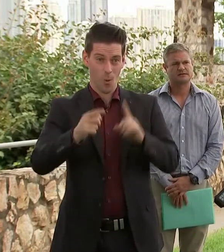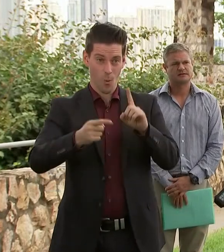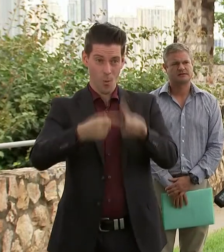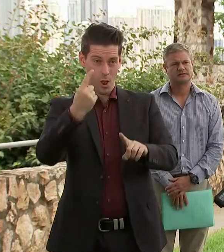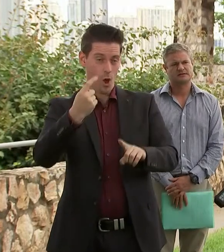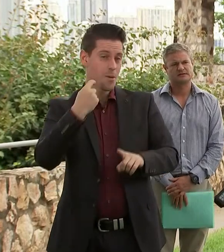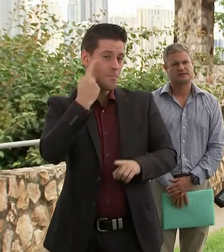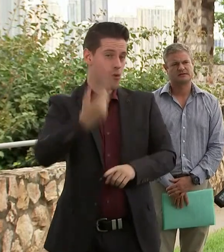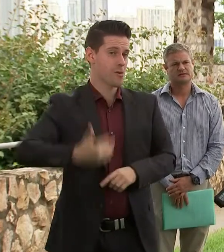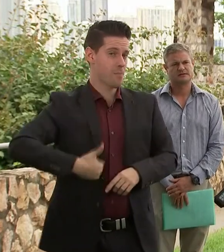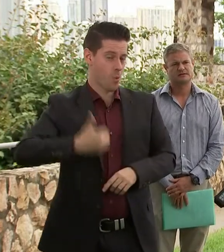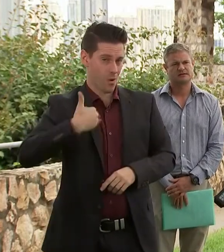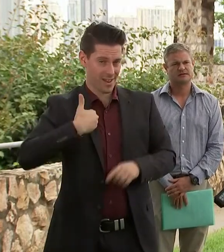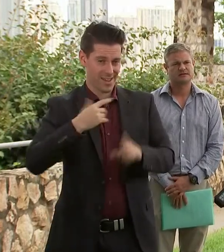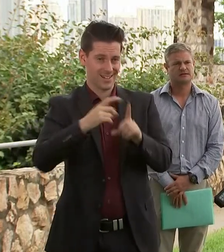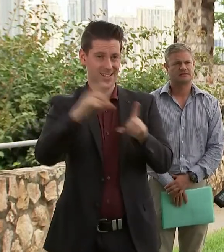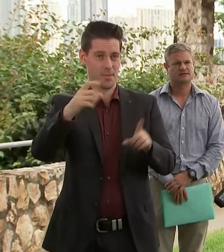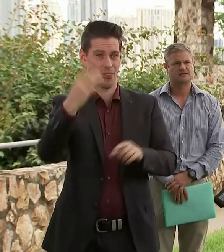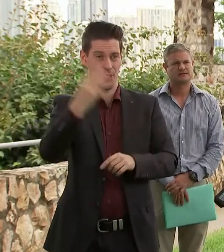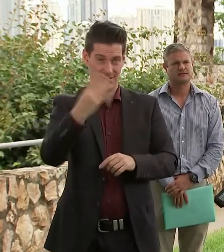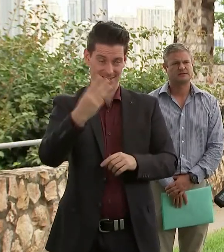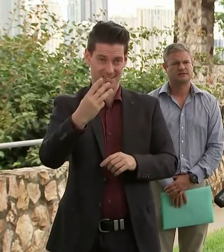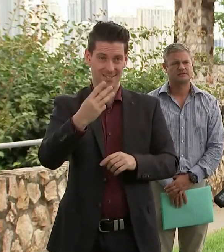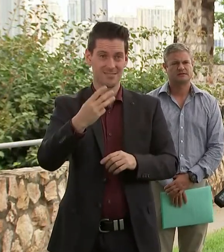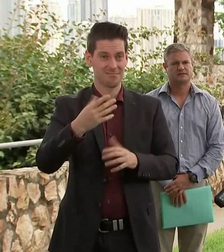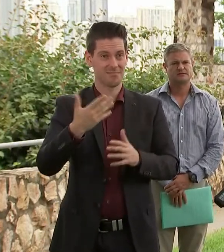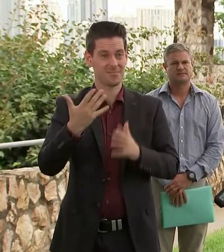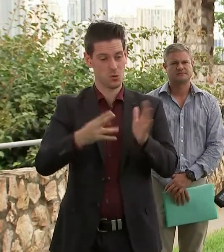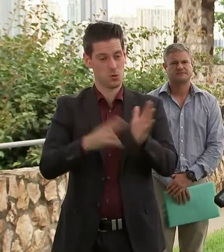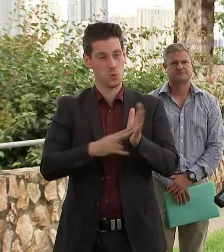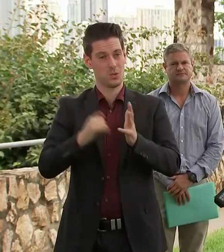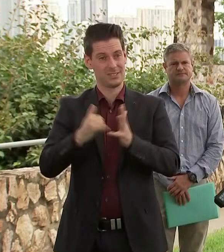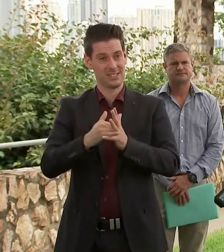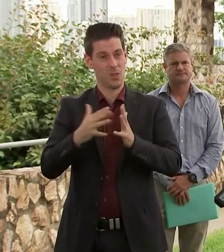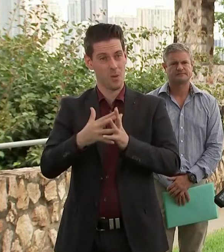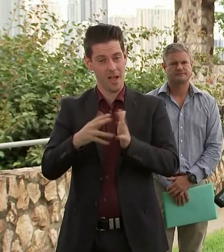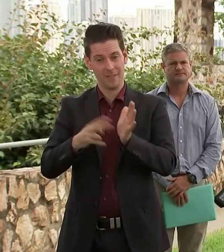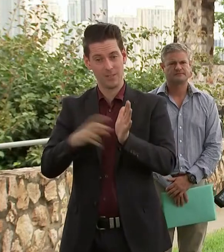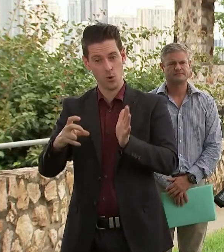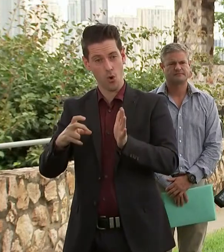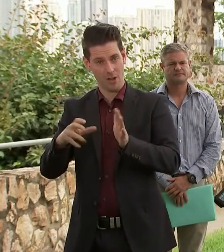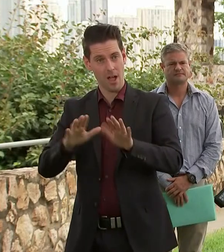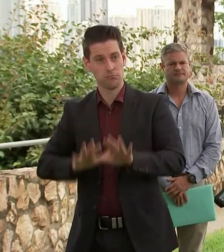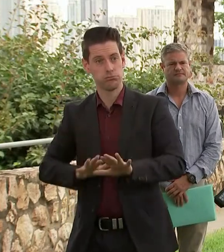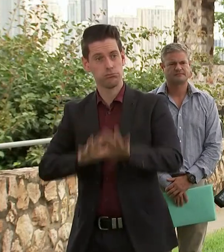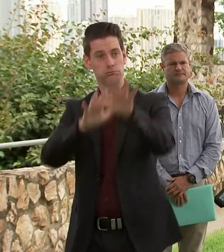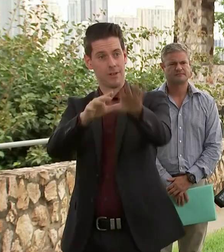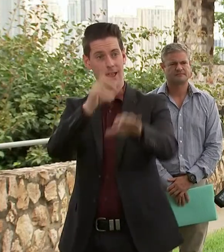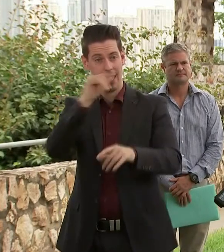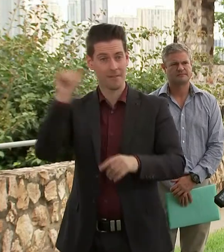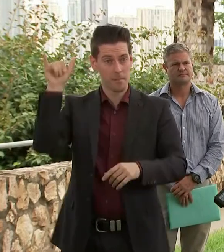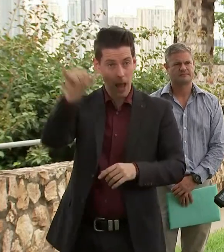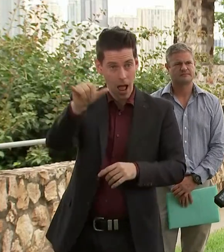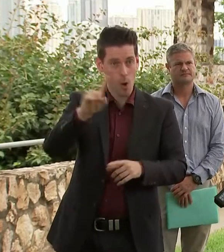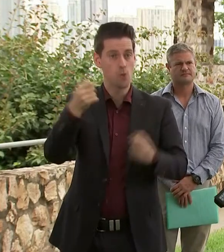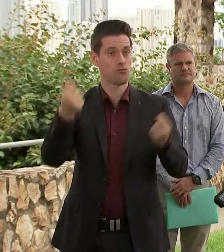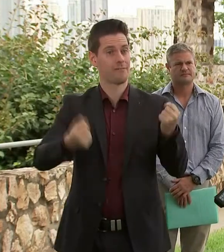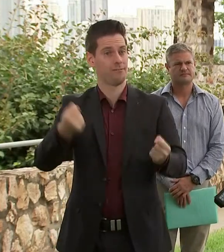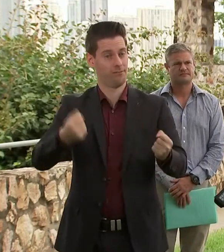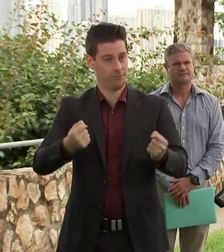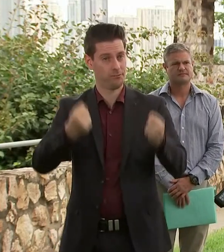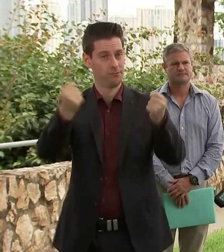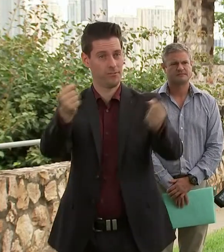morning, December 13, travellers from interstate hotspots can arrive by road and air